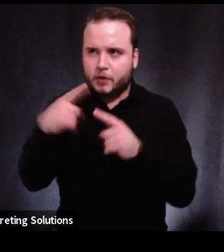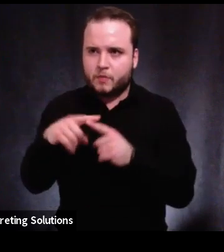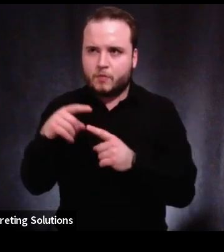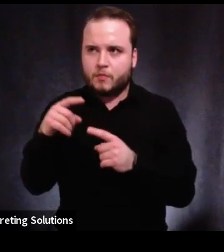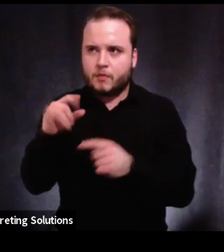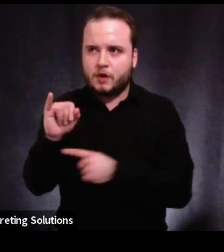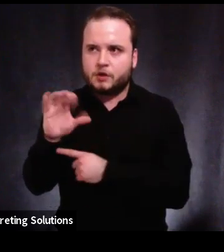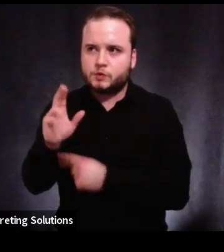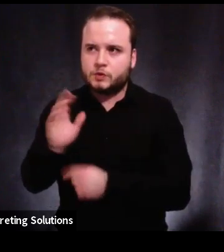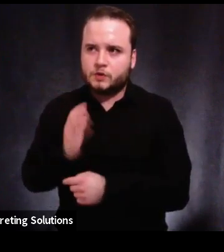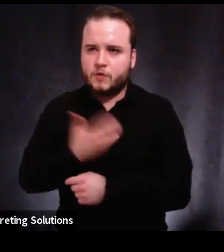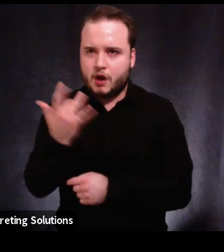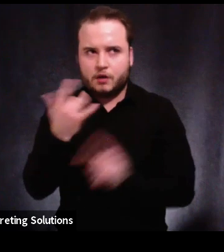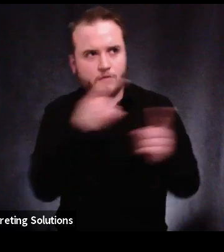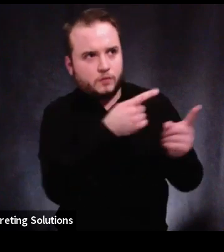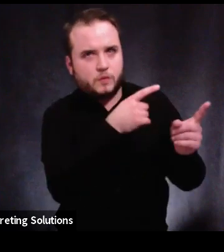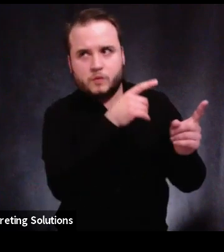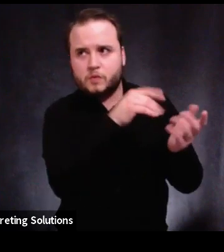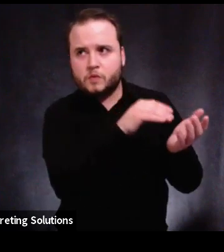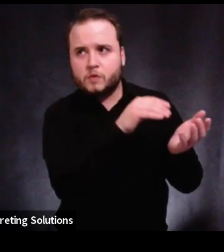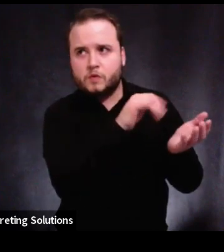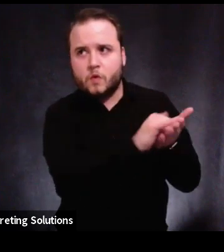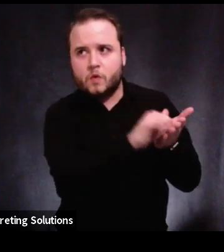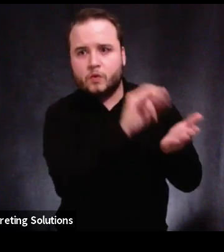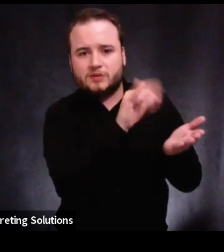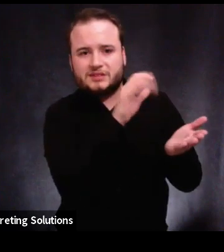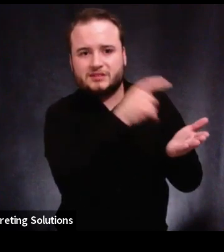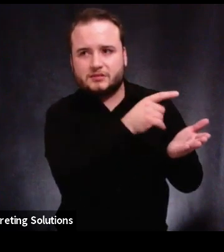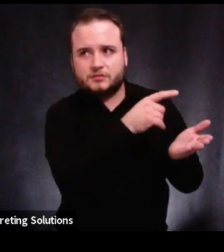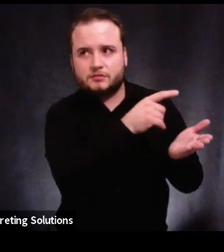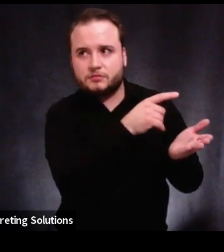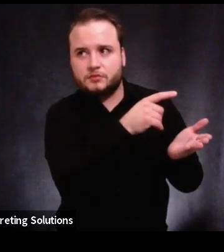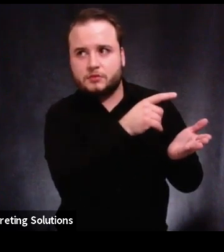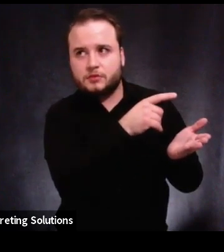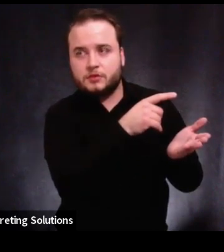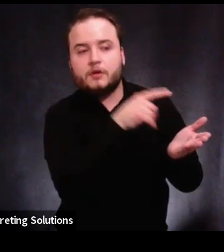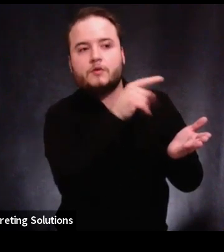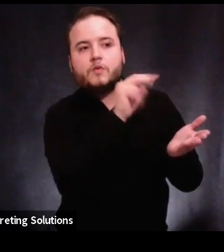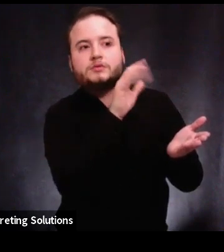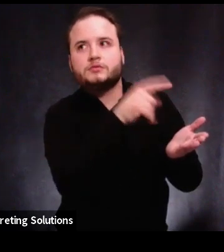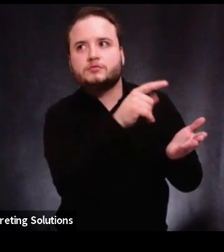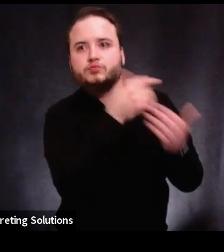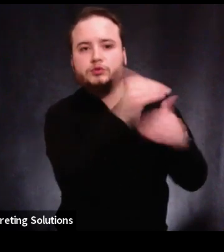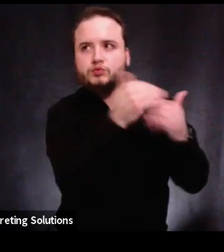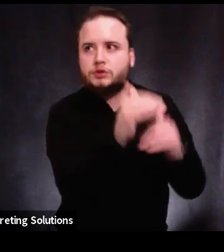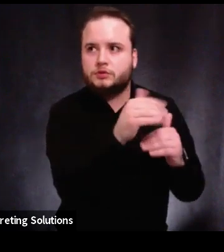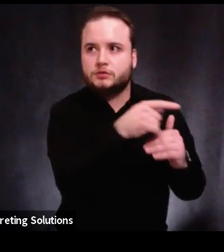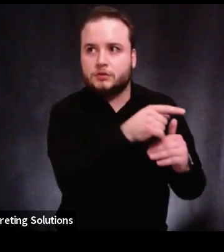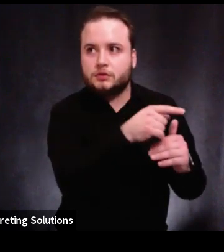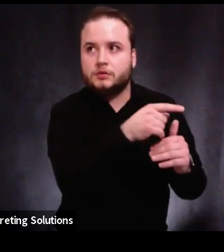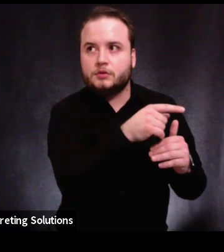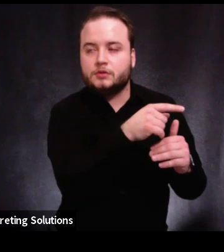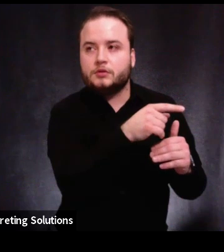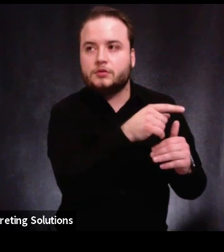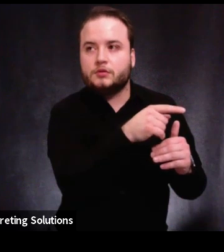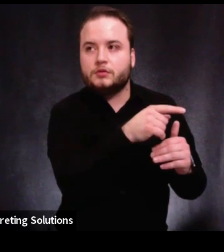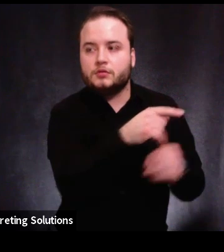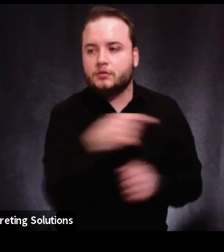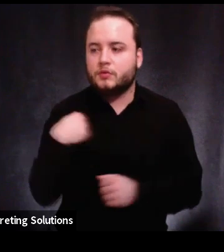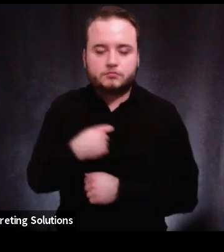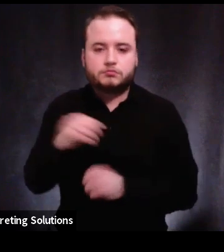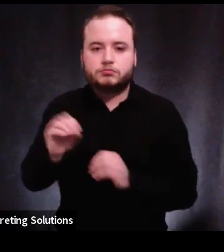has restrictions that we don't have, and we don't have that level of restriction. So if we don't get even